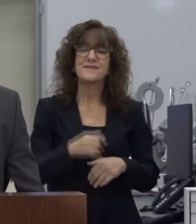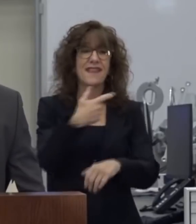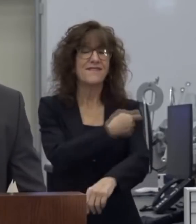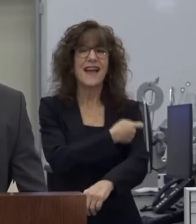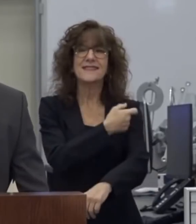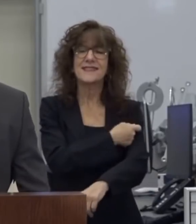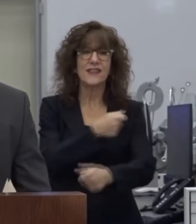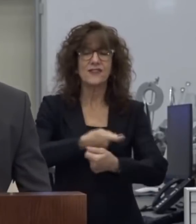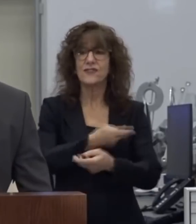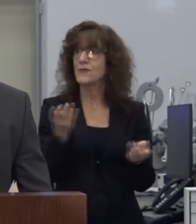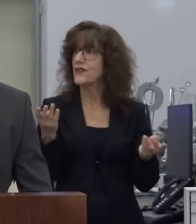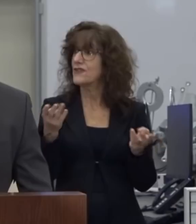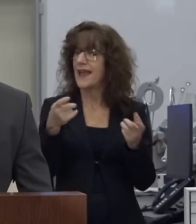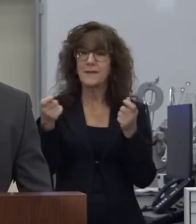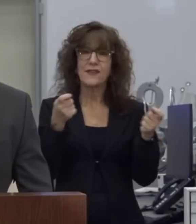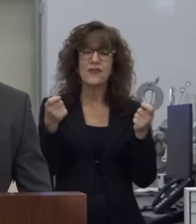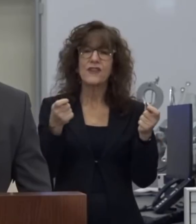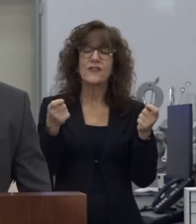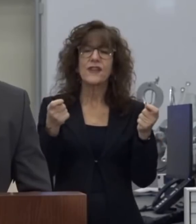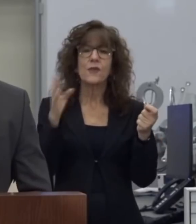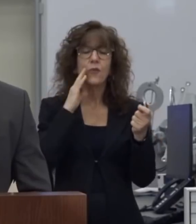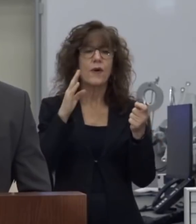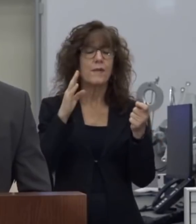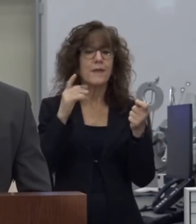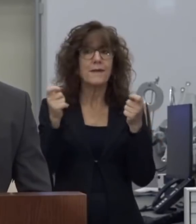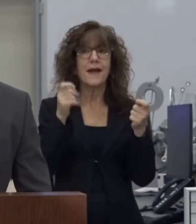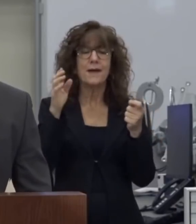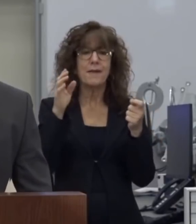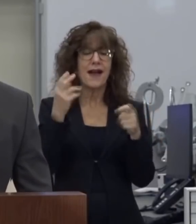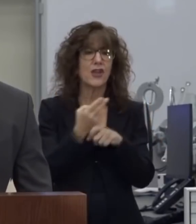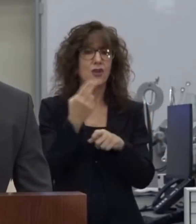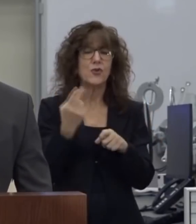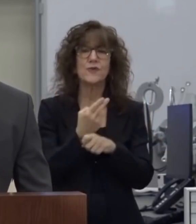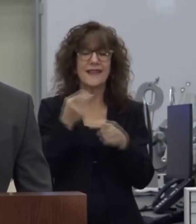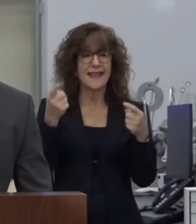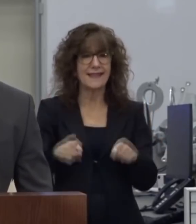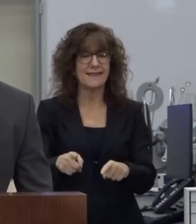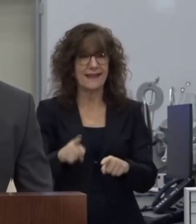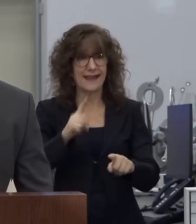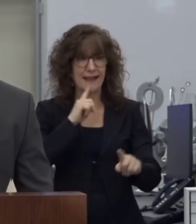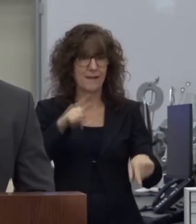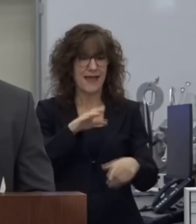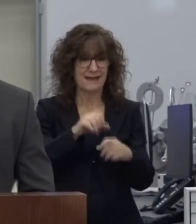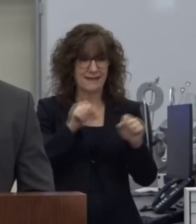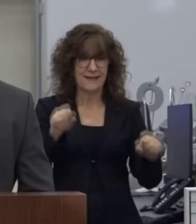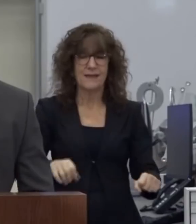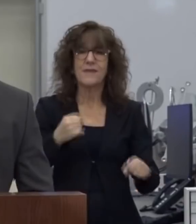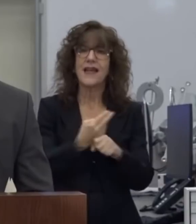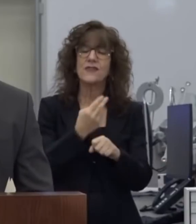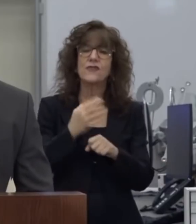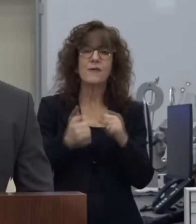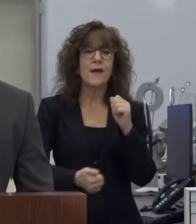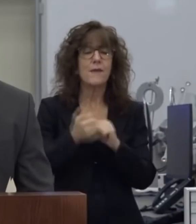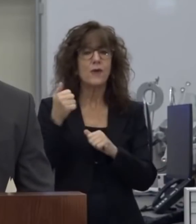Vaccination distribution and administration will be managed by utilizing the Incident Command System. This is used by